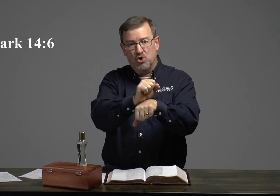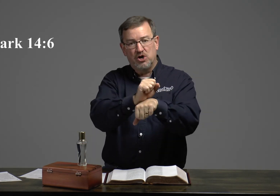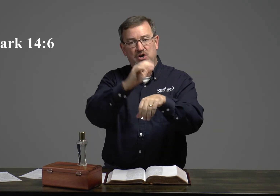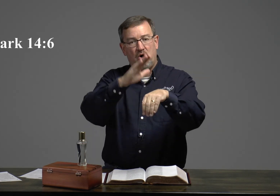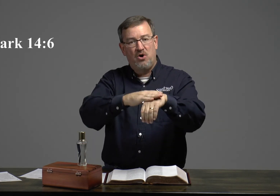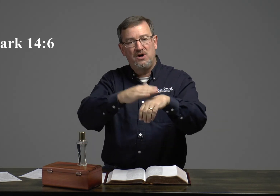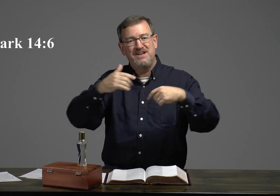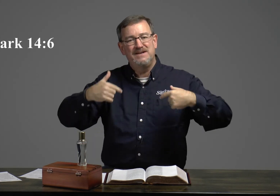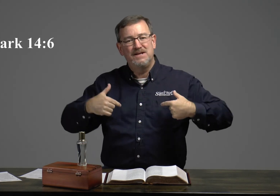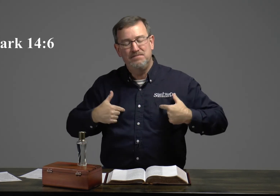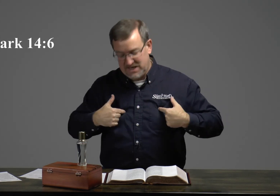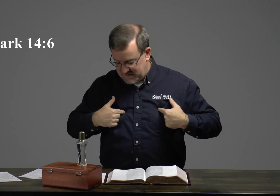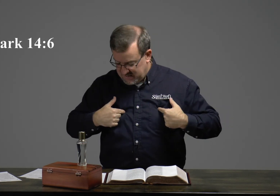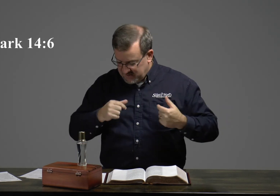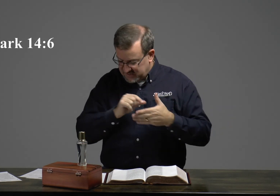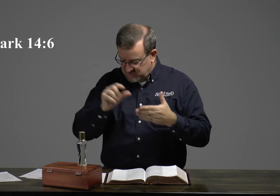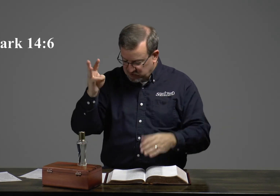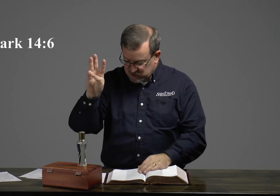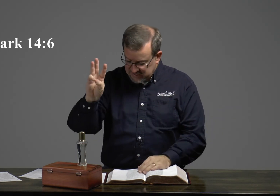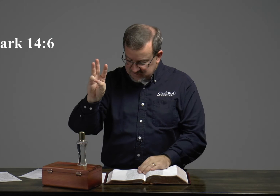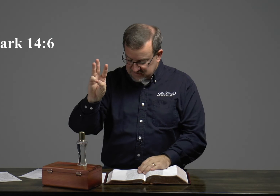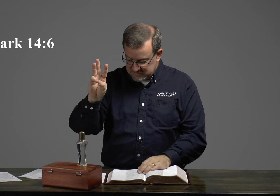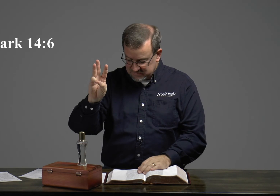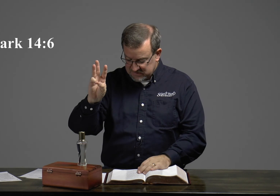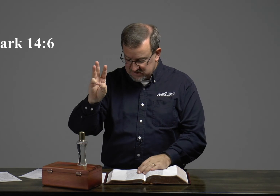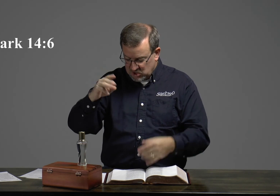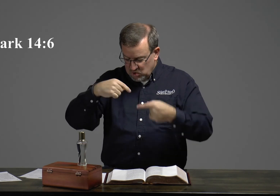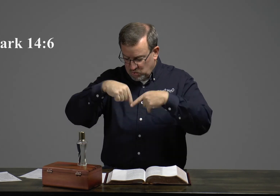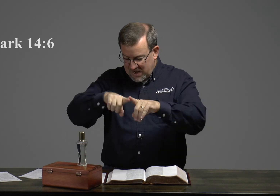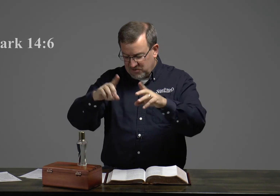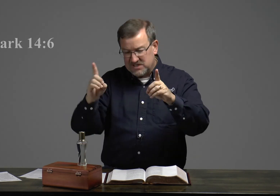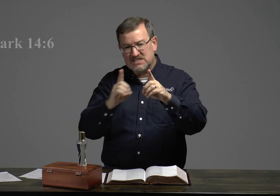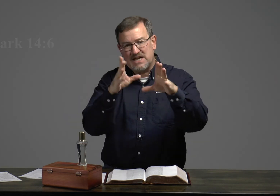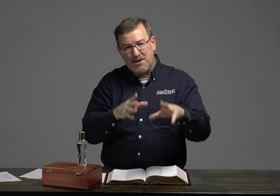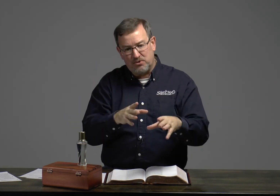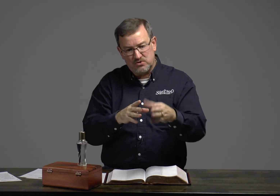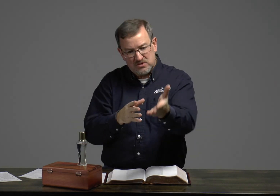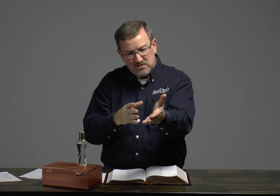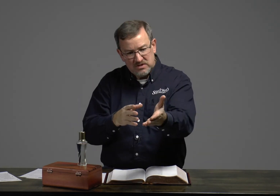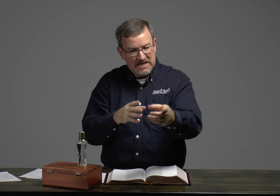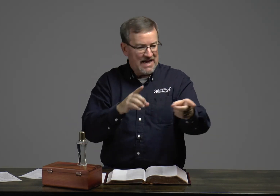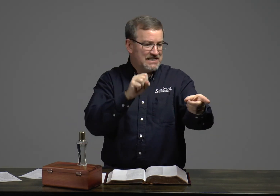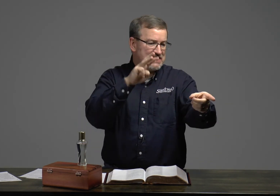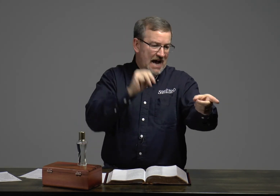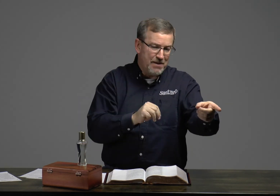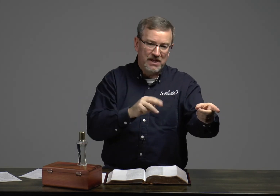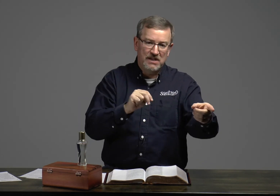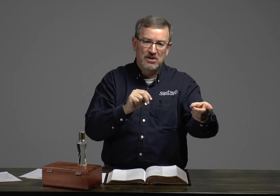work on me. That's in verse 6. While the disciples and Simon